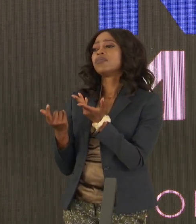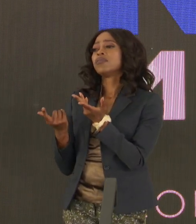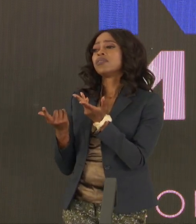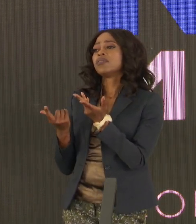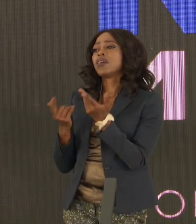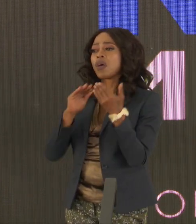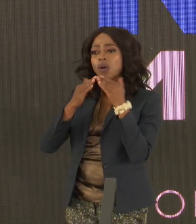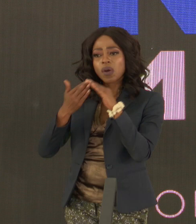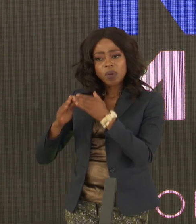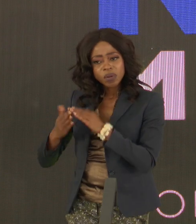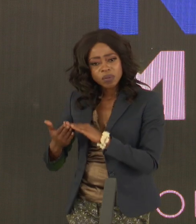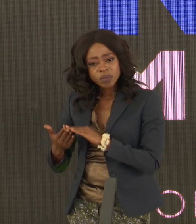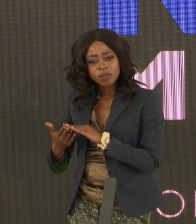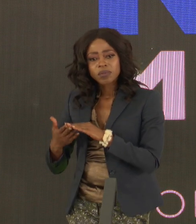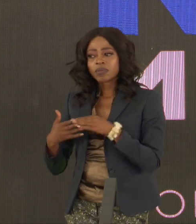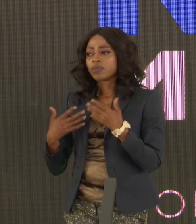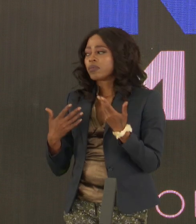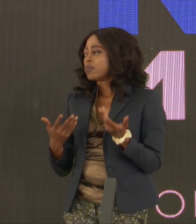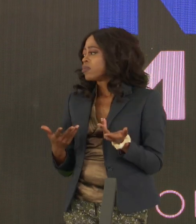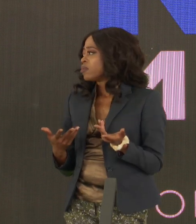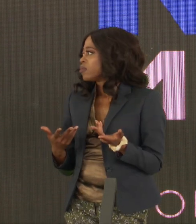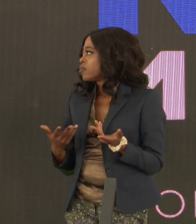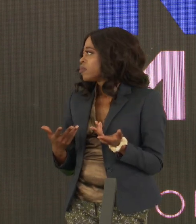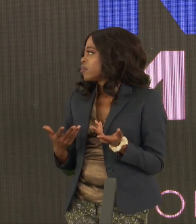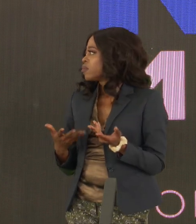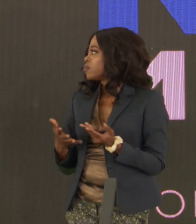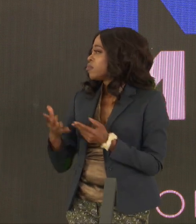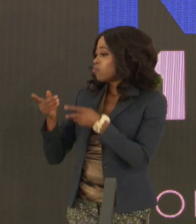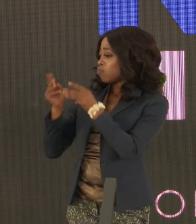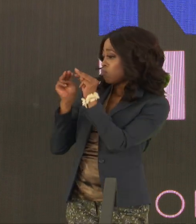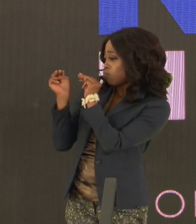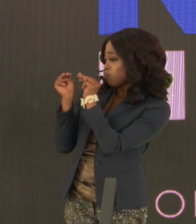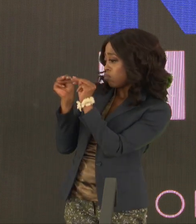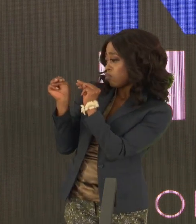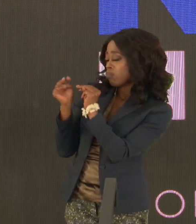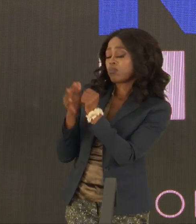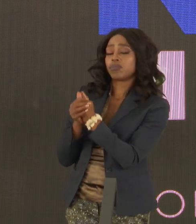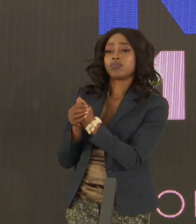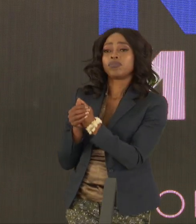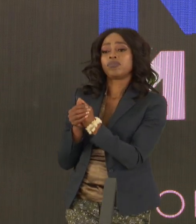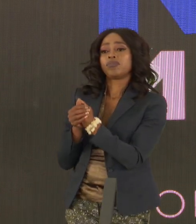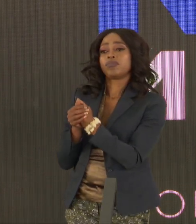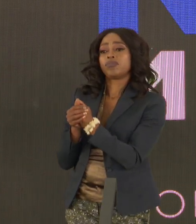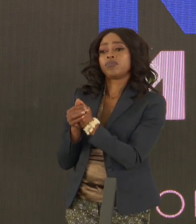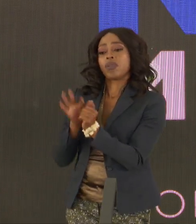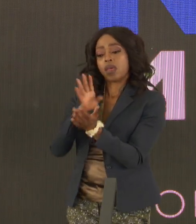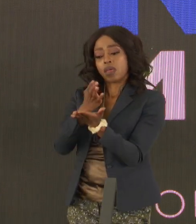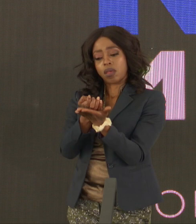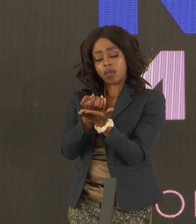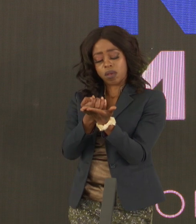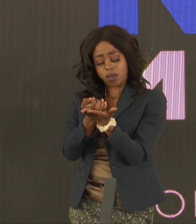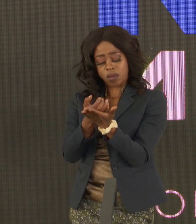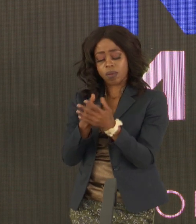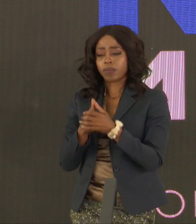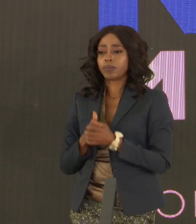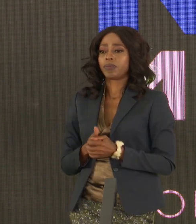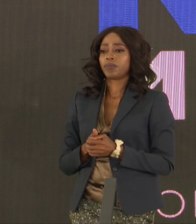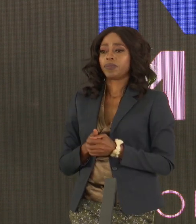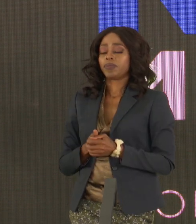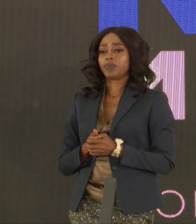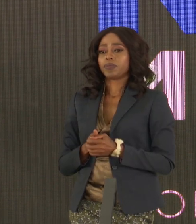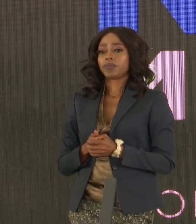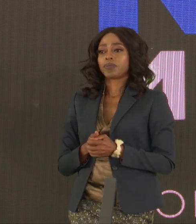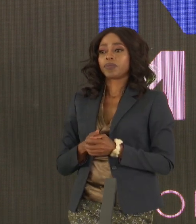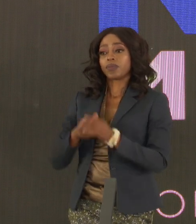the community, it is governance, it is the economy, it